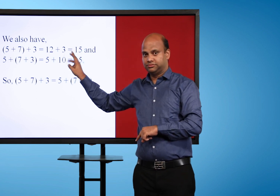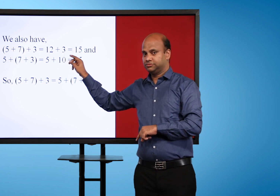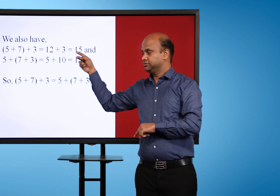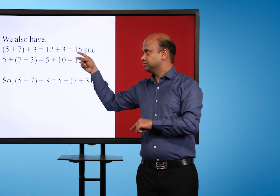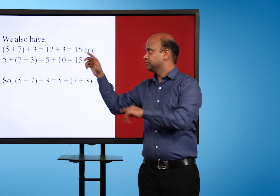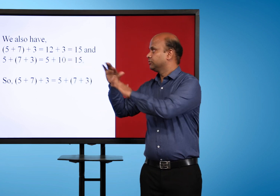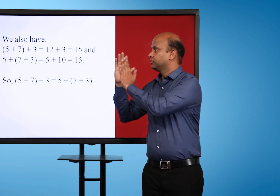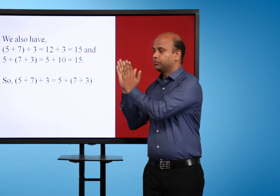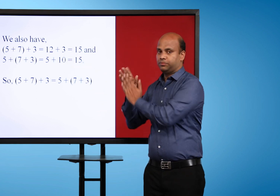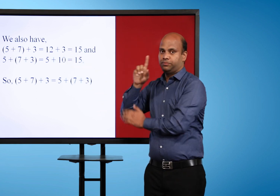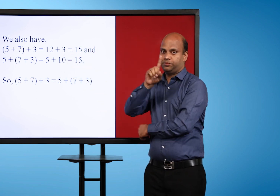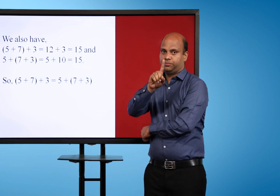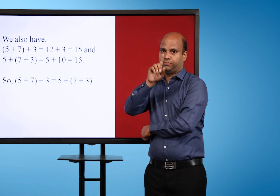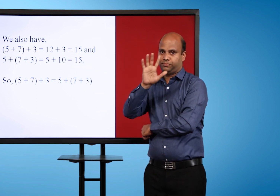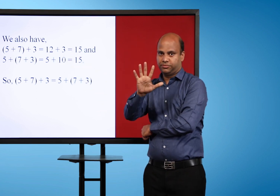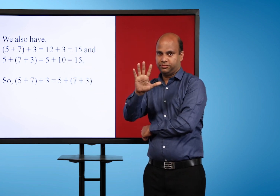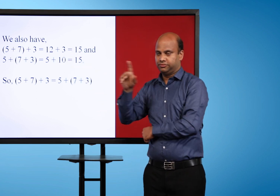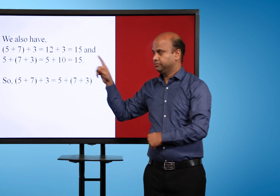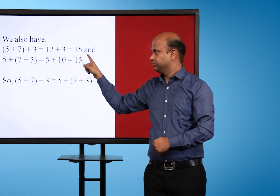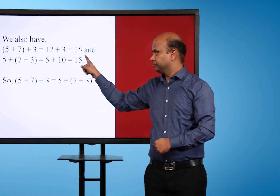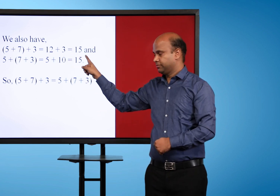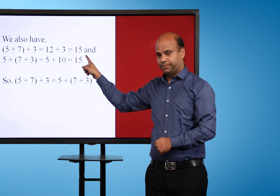12 plus 3 is equal to 15.